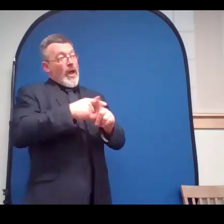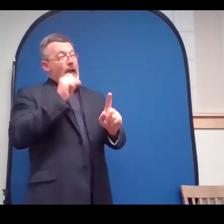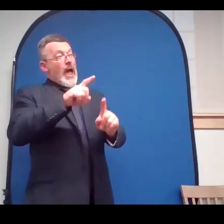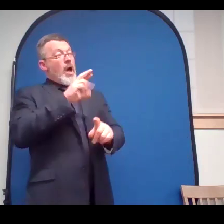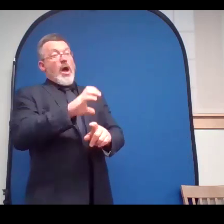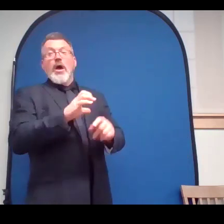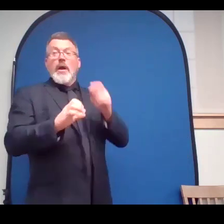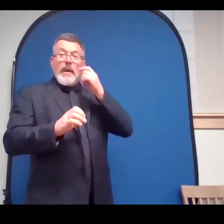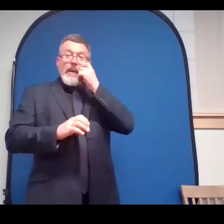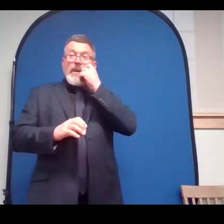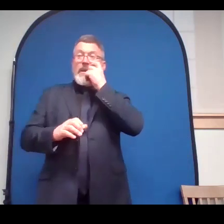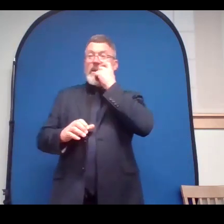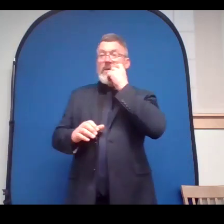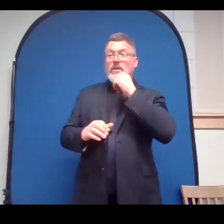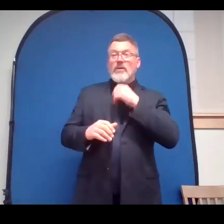your appointment, your